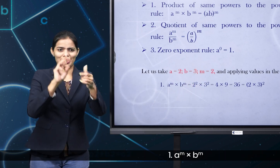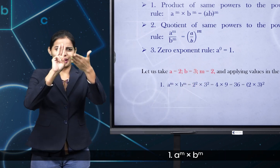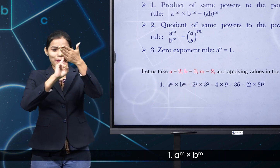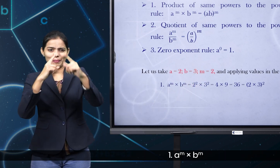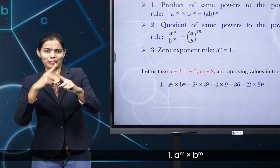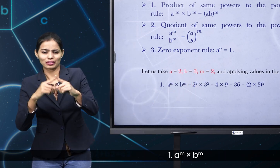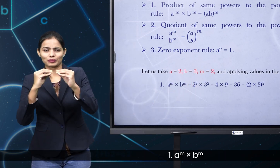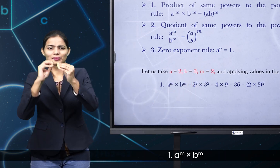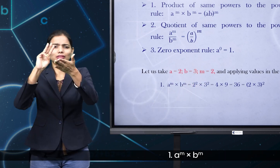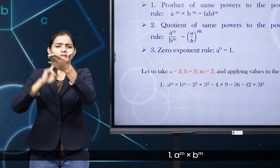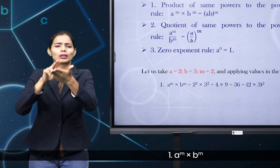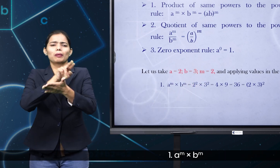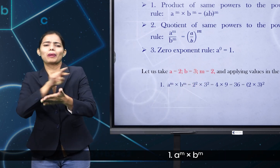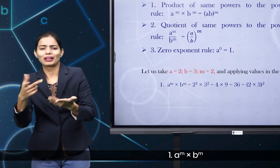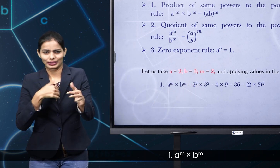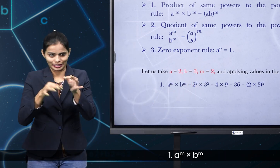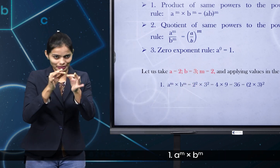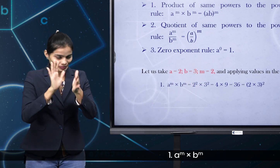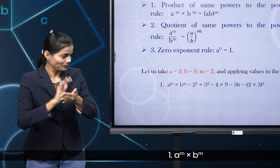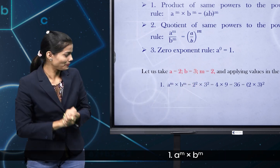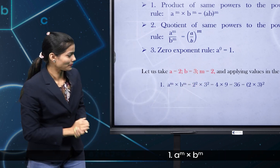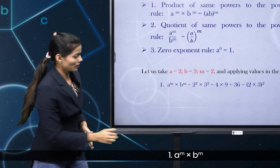number 1. A power m into b power m